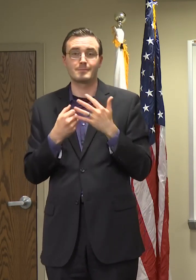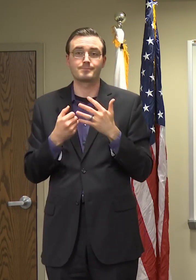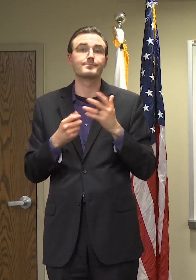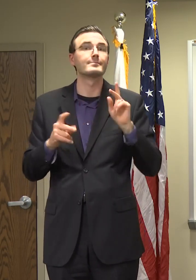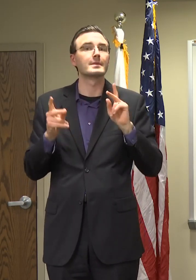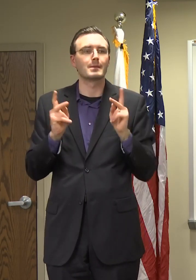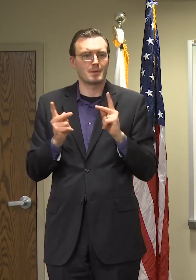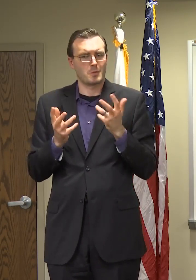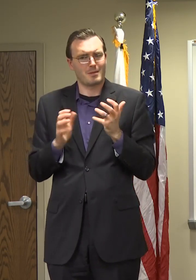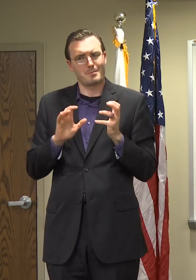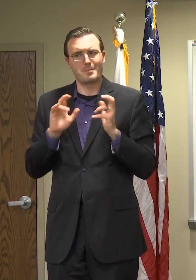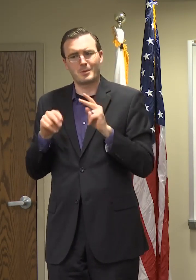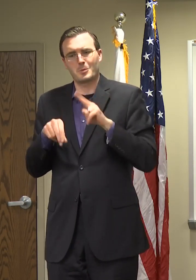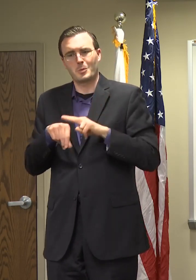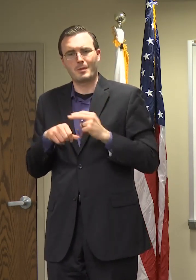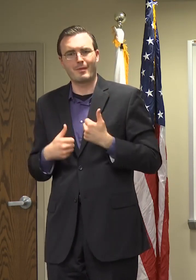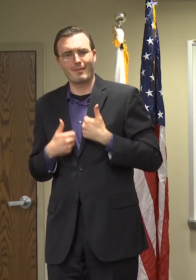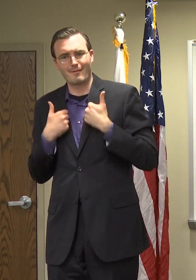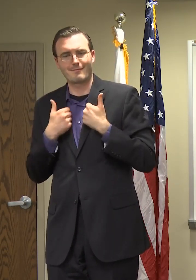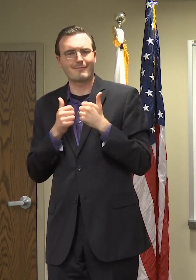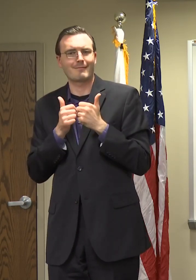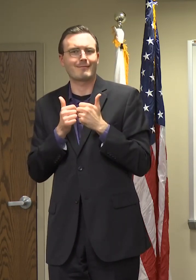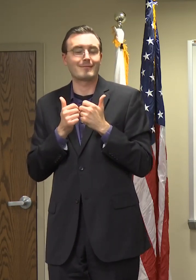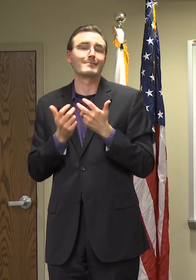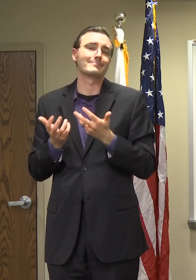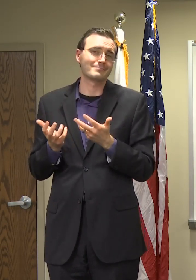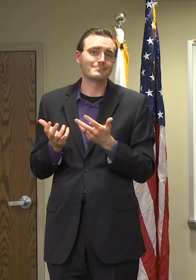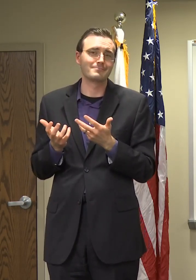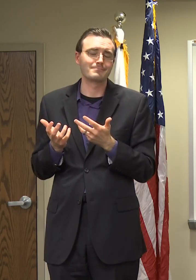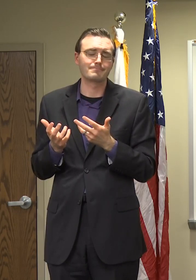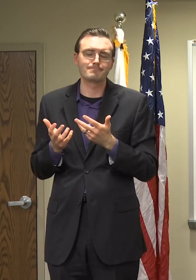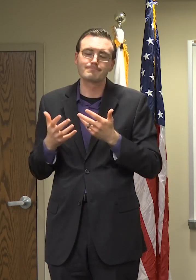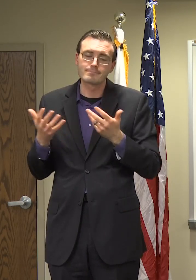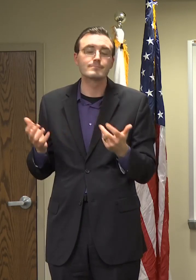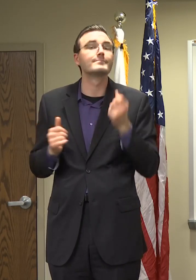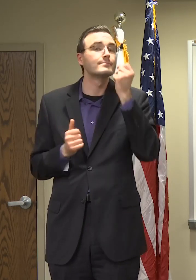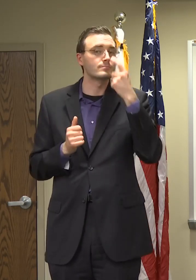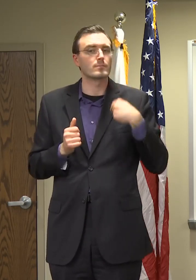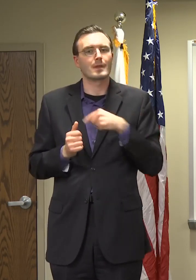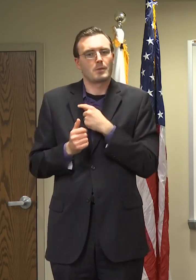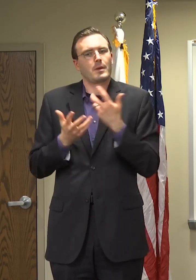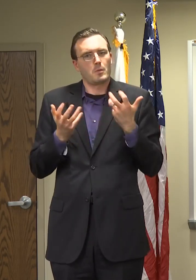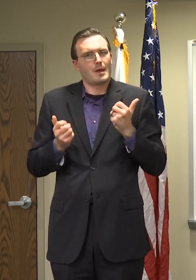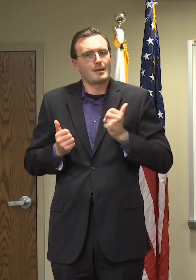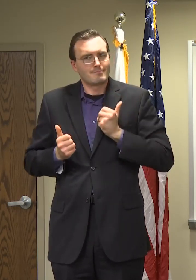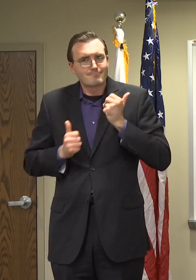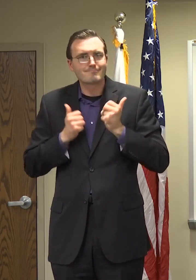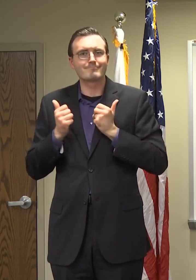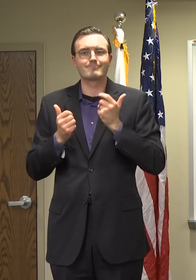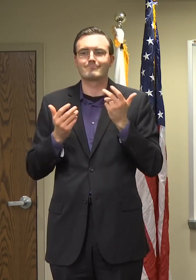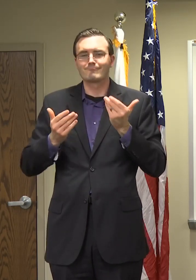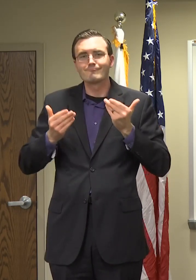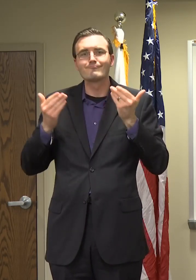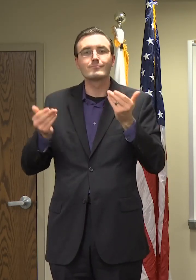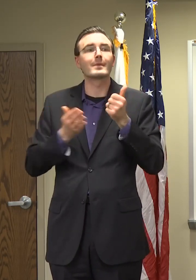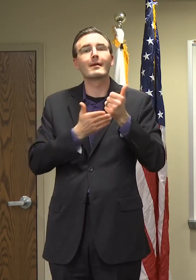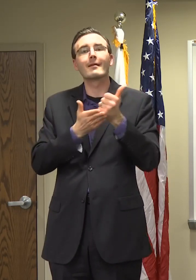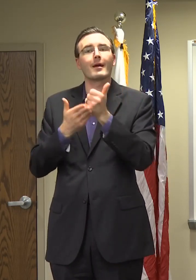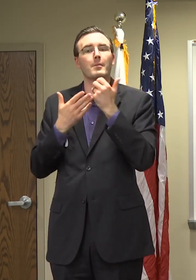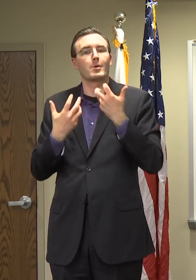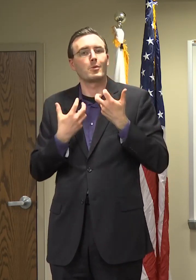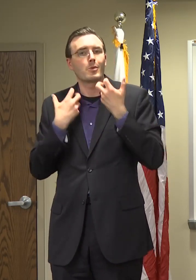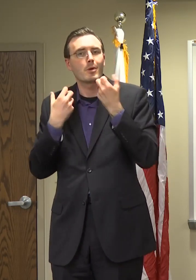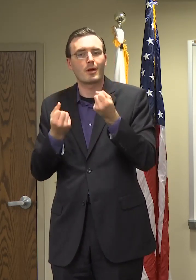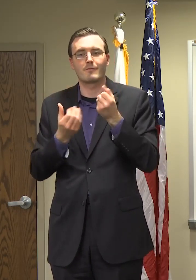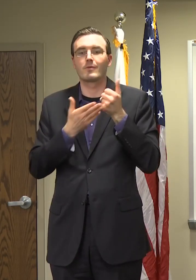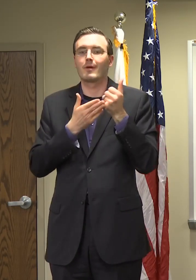they knew it. However, we are going to be really coming out and really wanting to ramp that out so we can recover and restore in a way